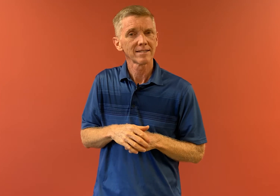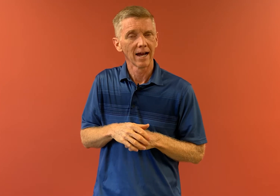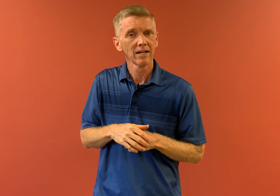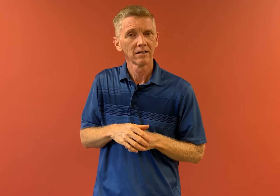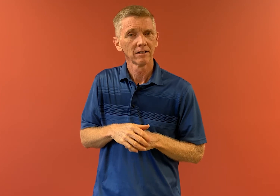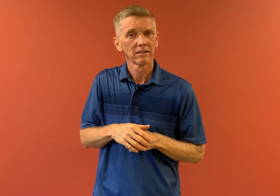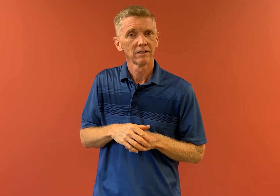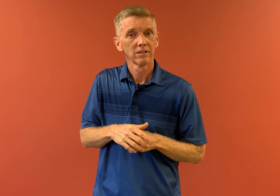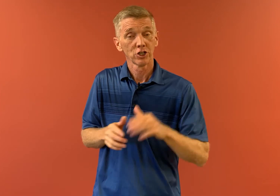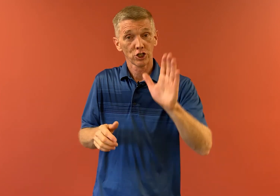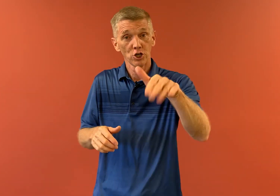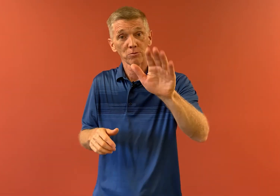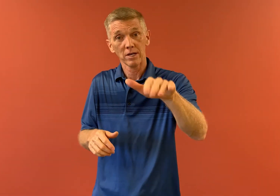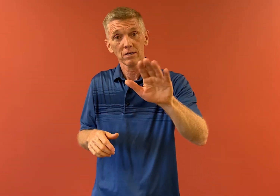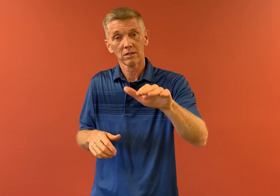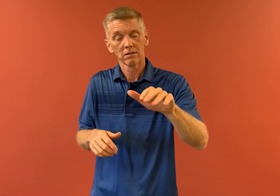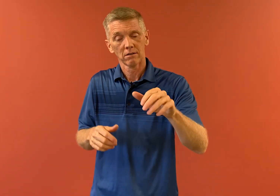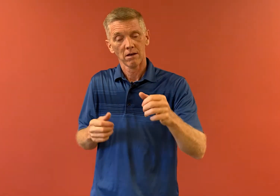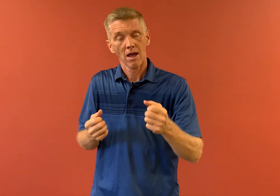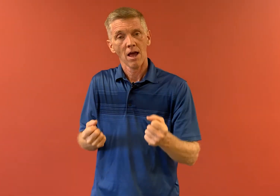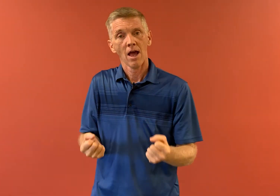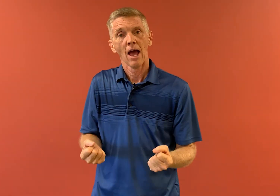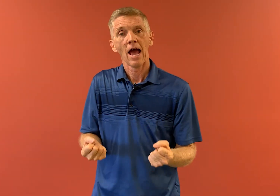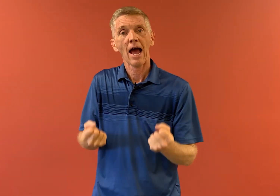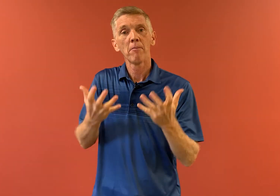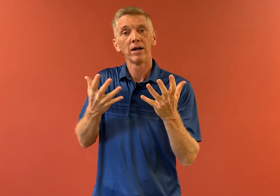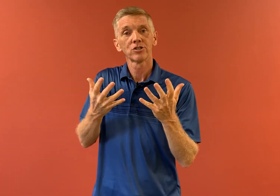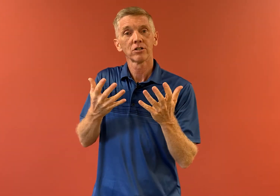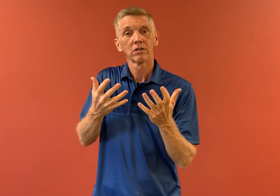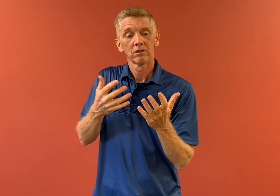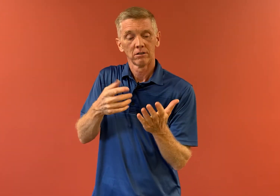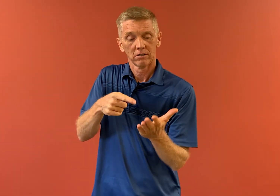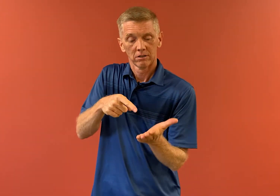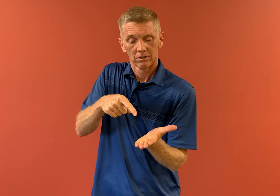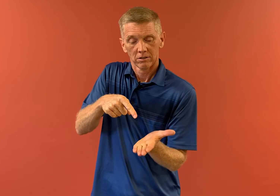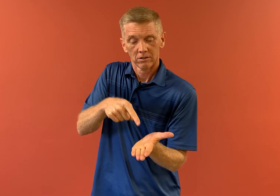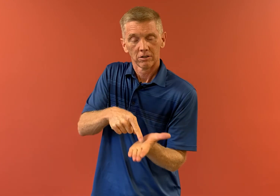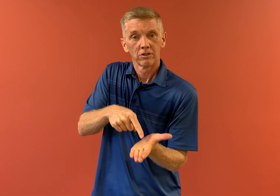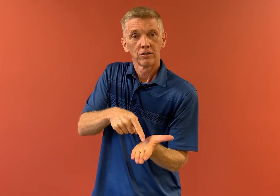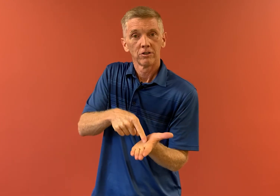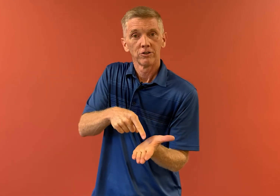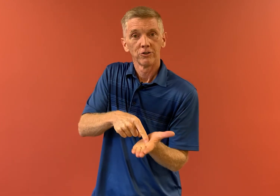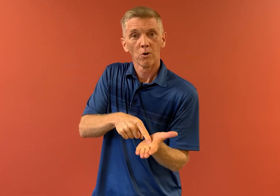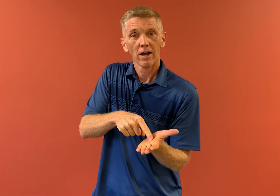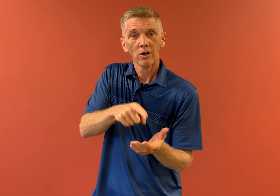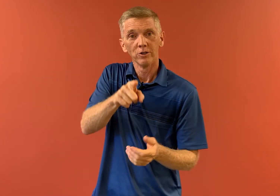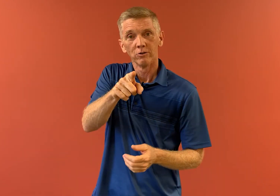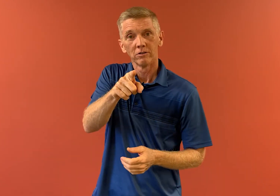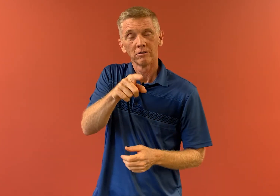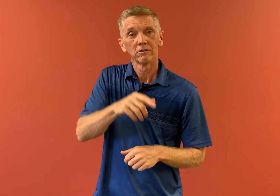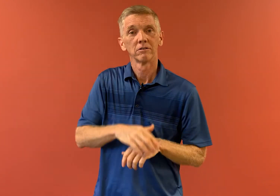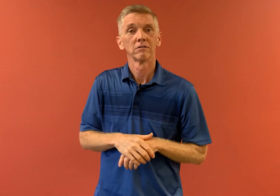sign? Excuse me, how much do I owe you?